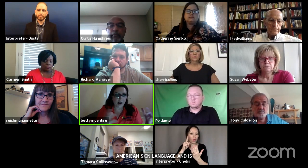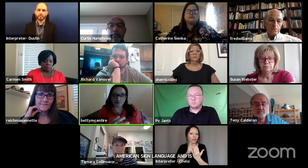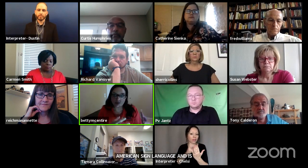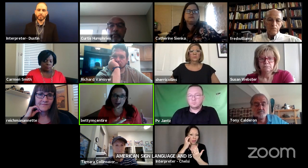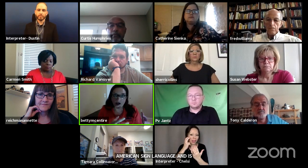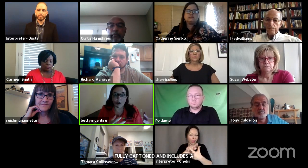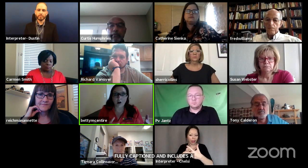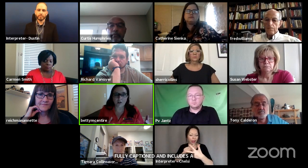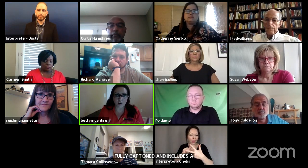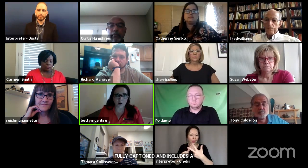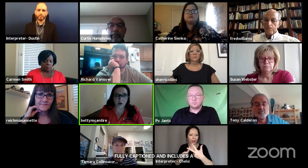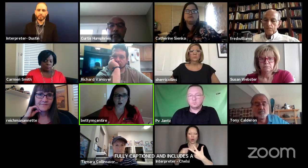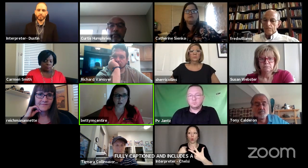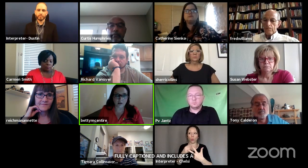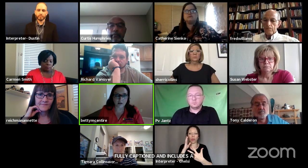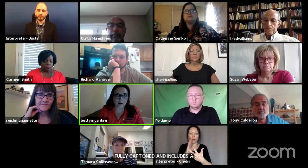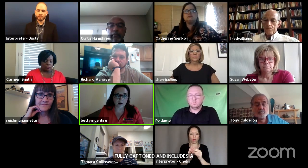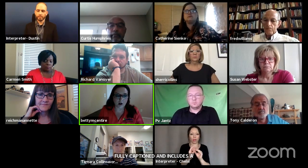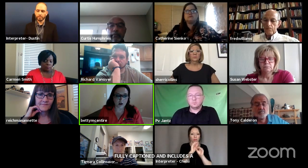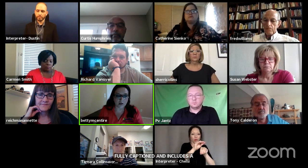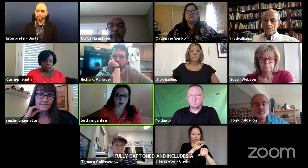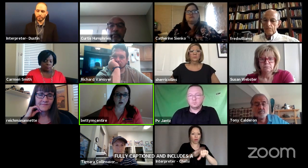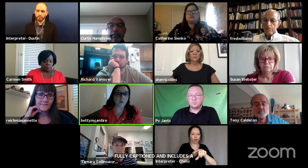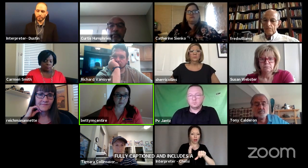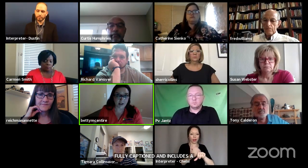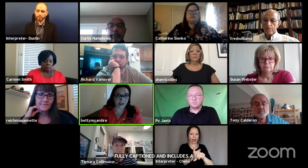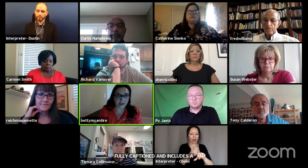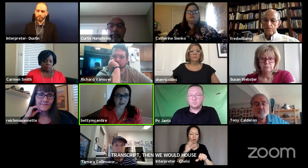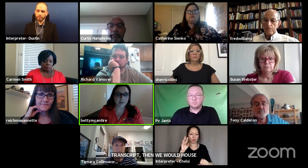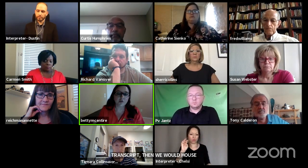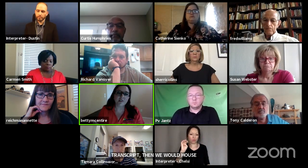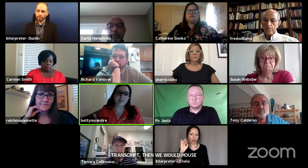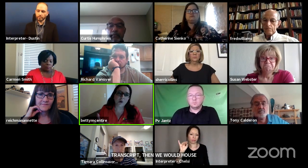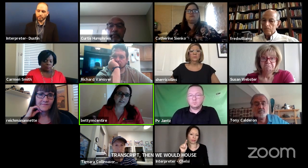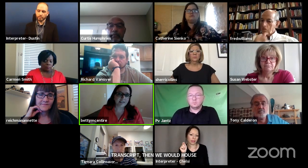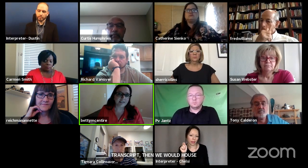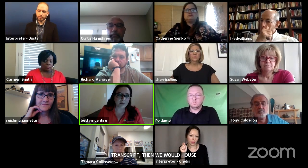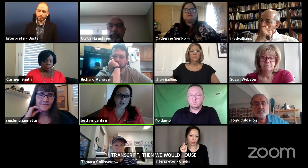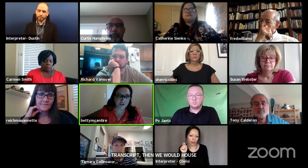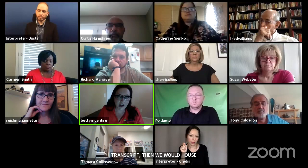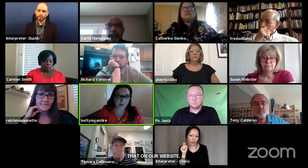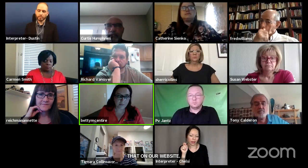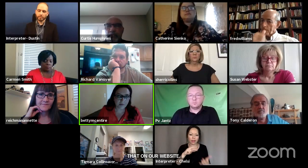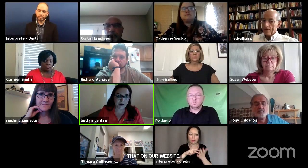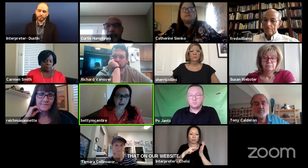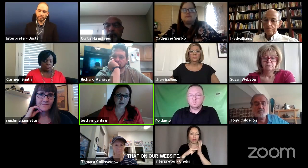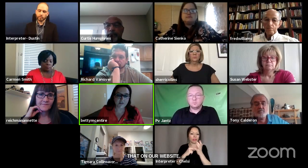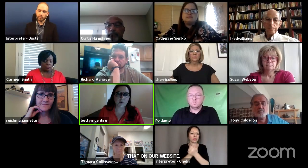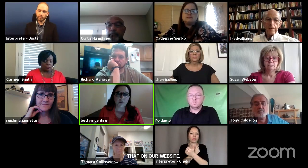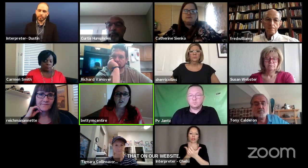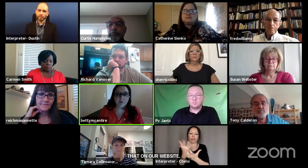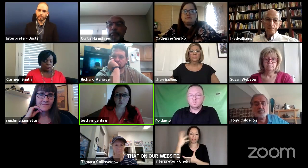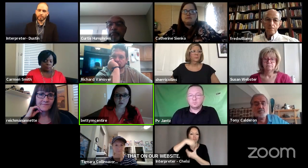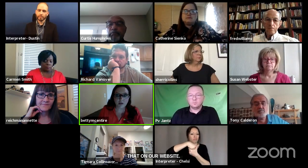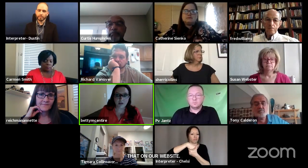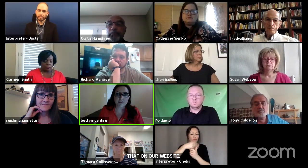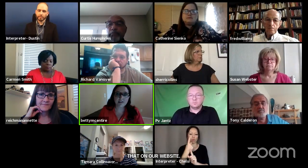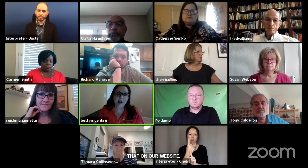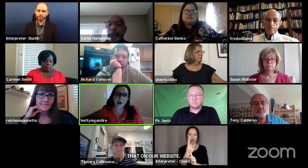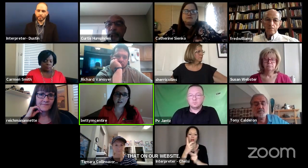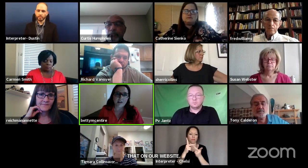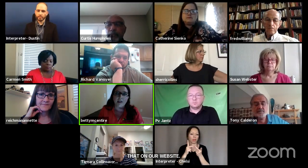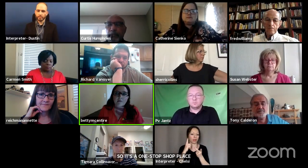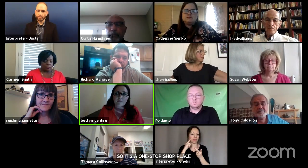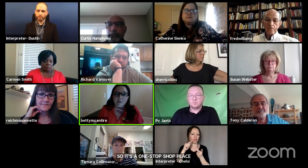would house that on our website. So it's a one-stop shop place for the community